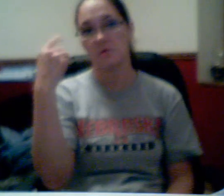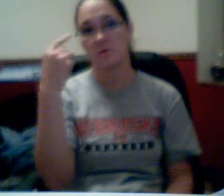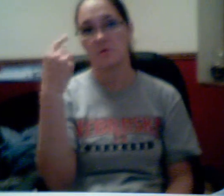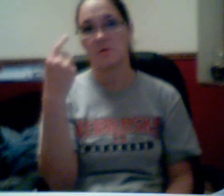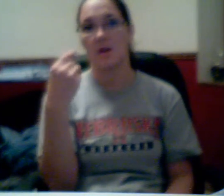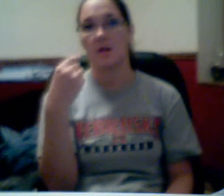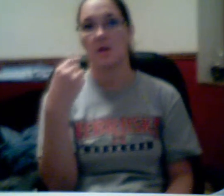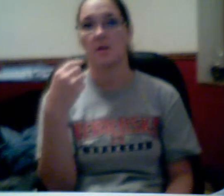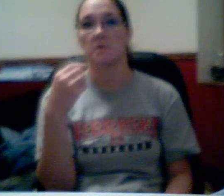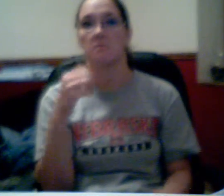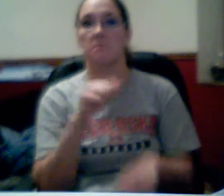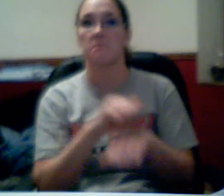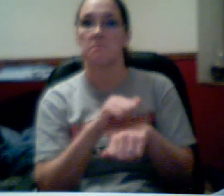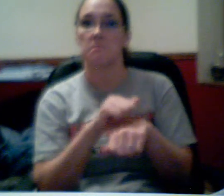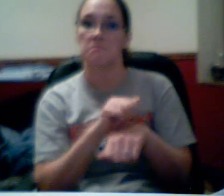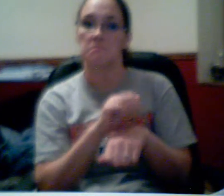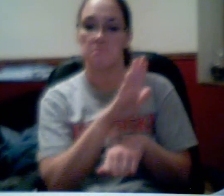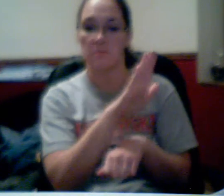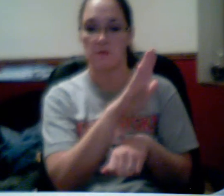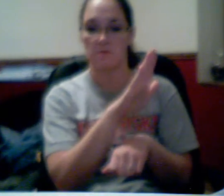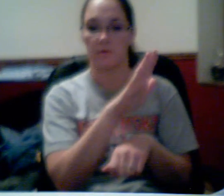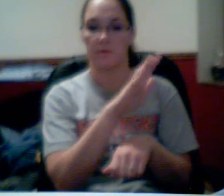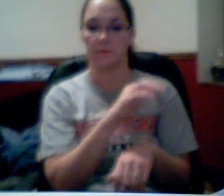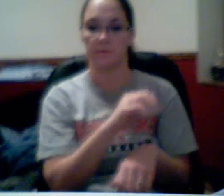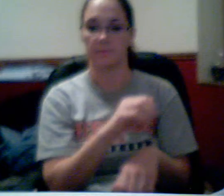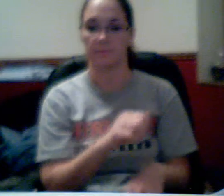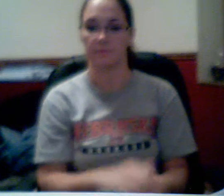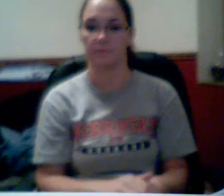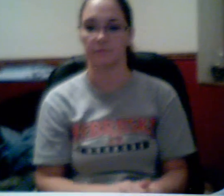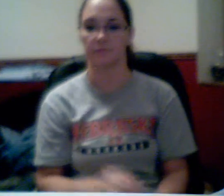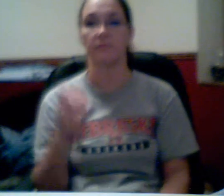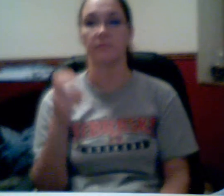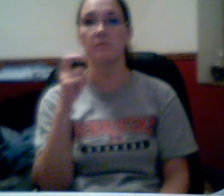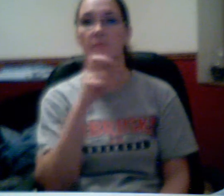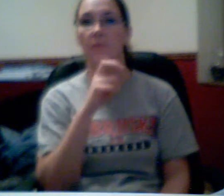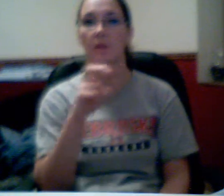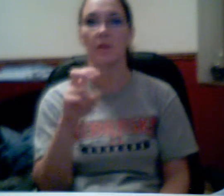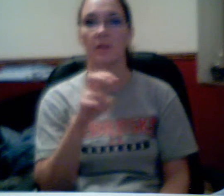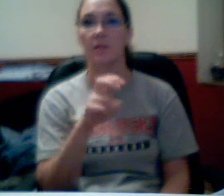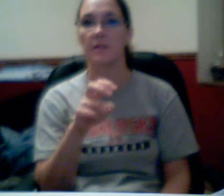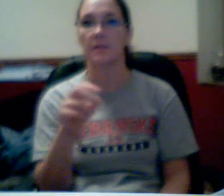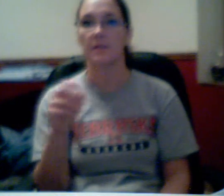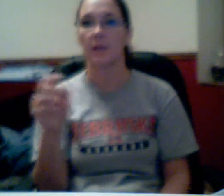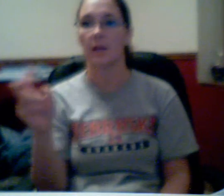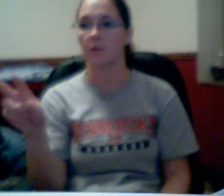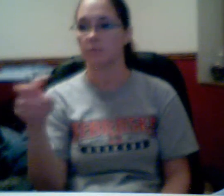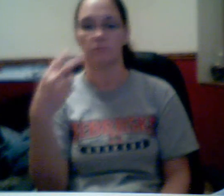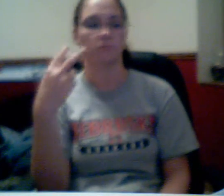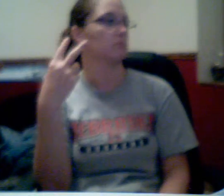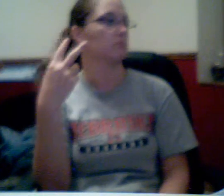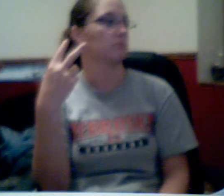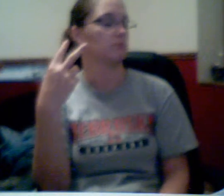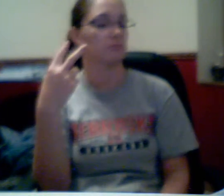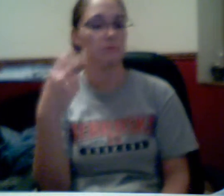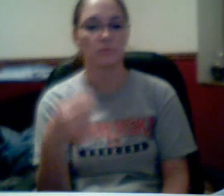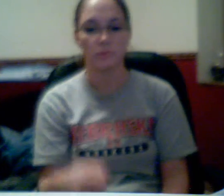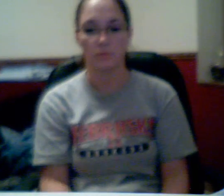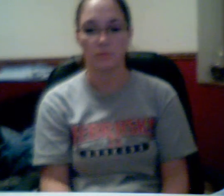Pa. Please." Pa lifted his hat and ran his fingers through his sweat-damp hair, standing it all on